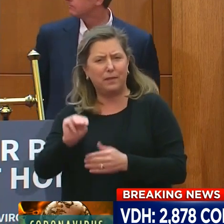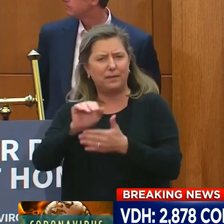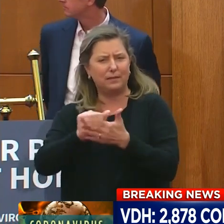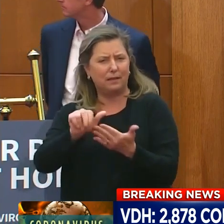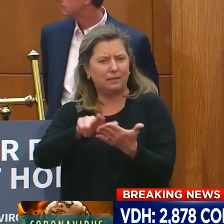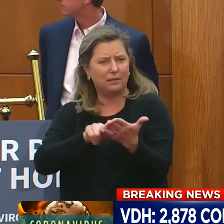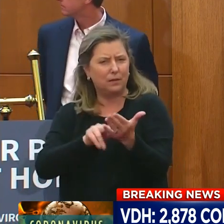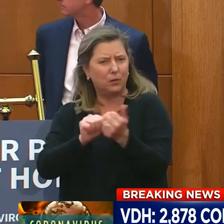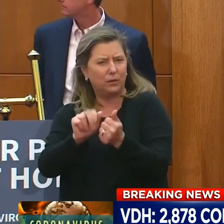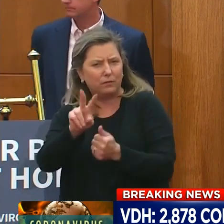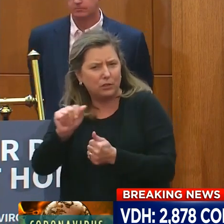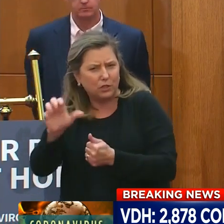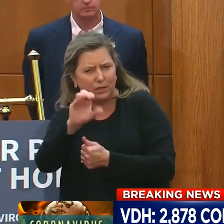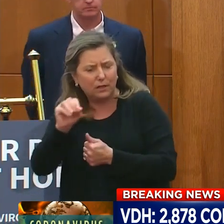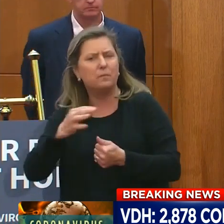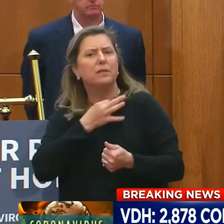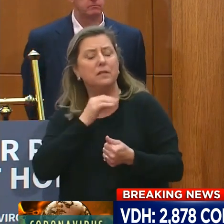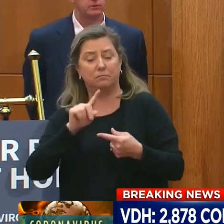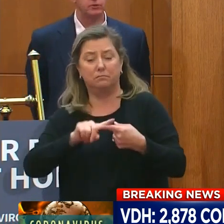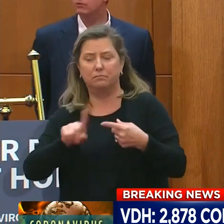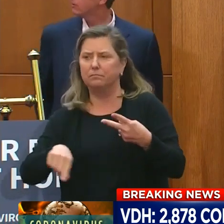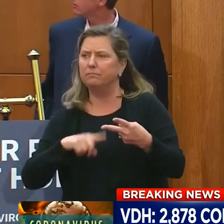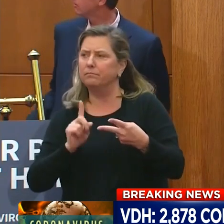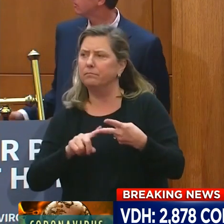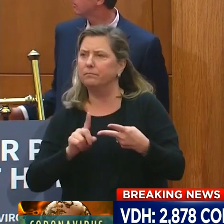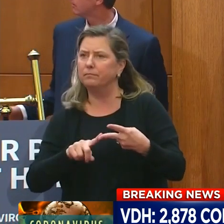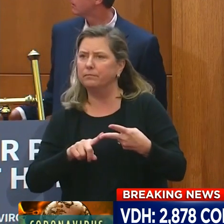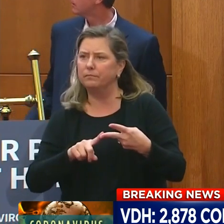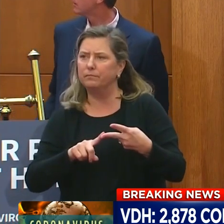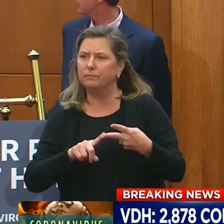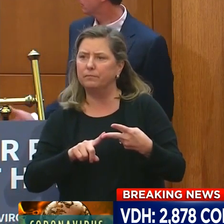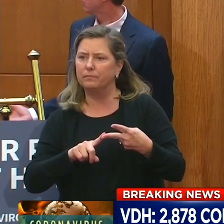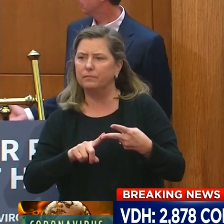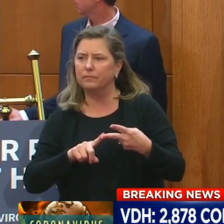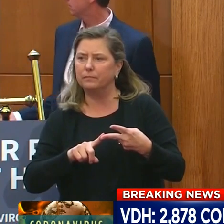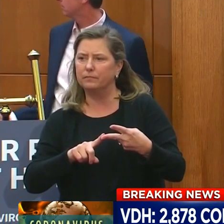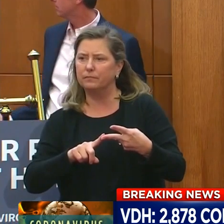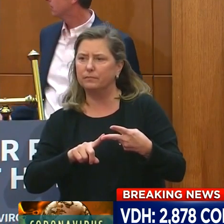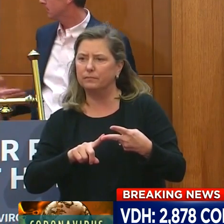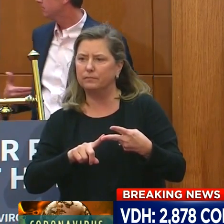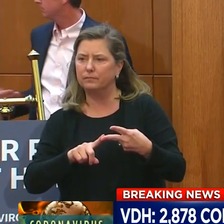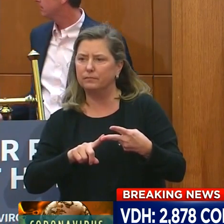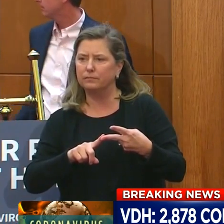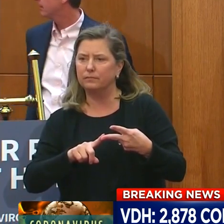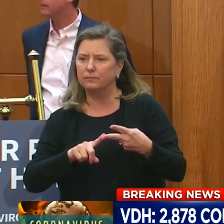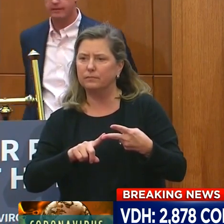Virginia company, and also for all of the representatives and